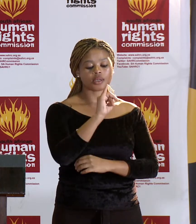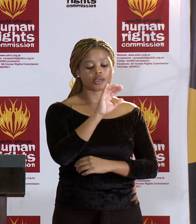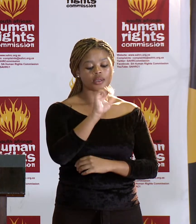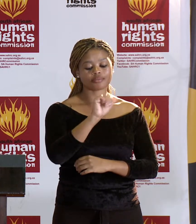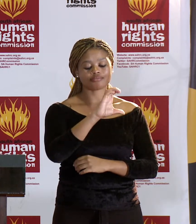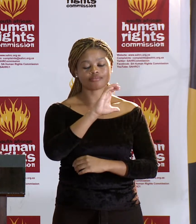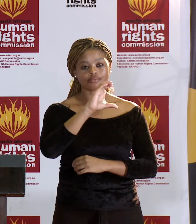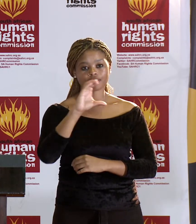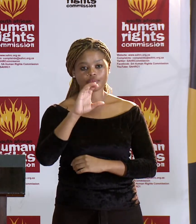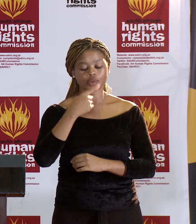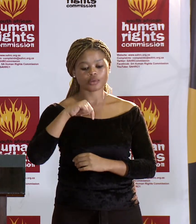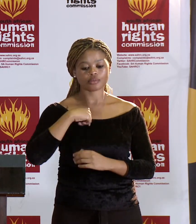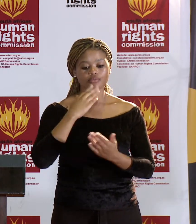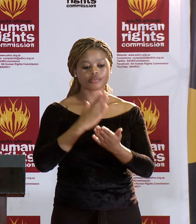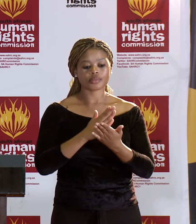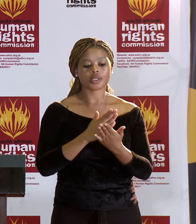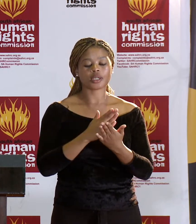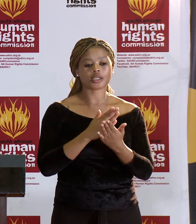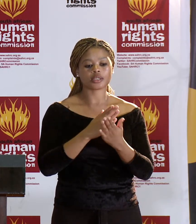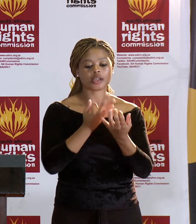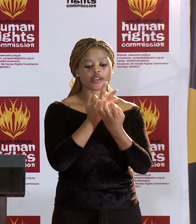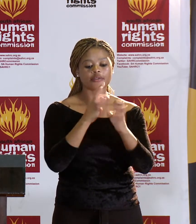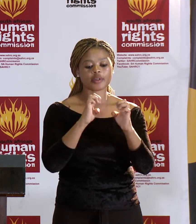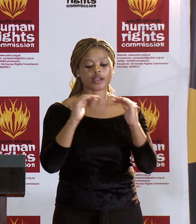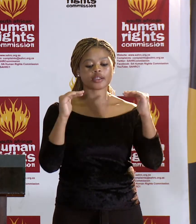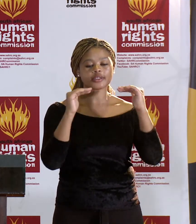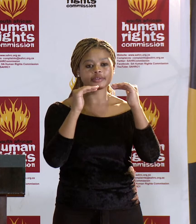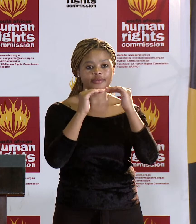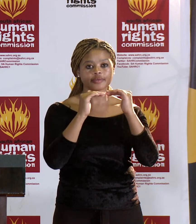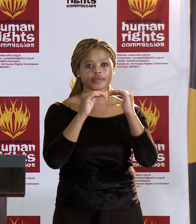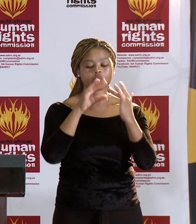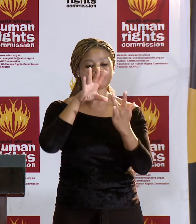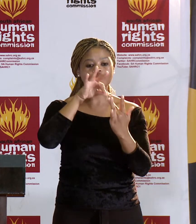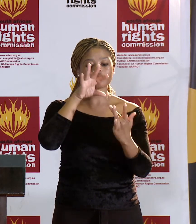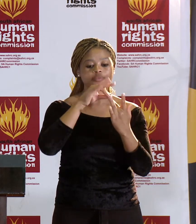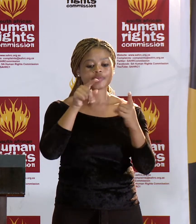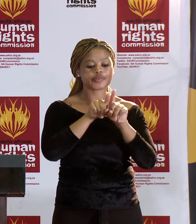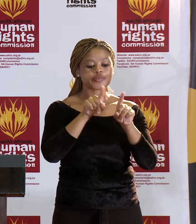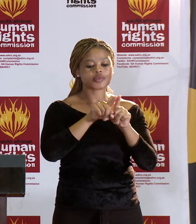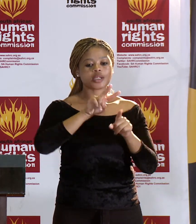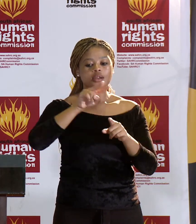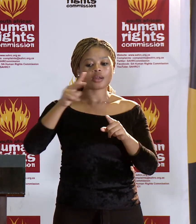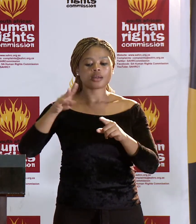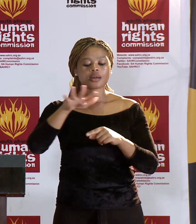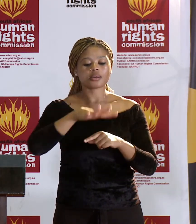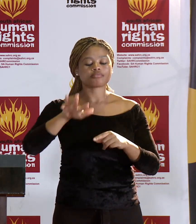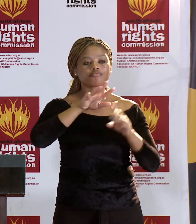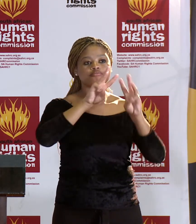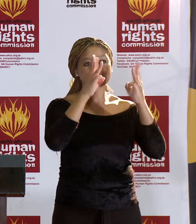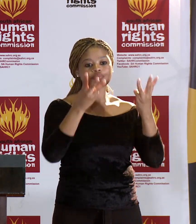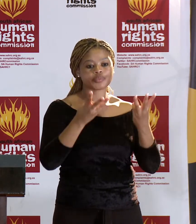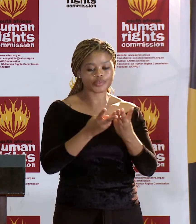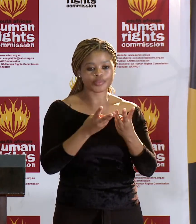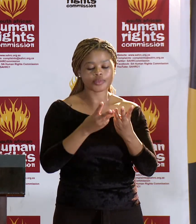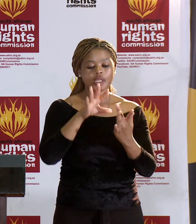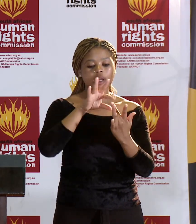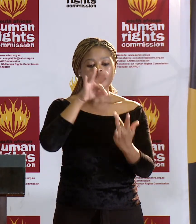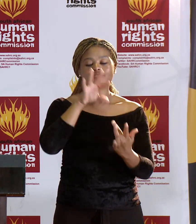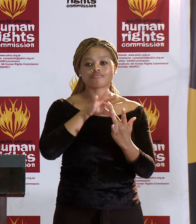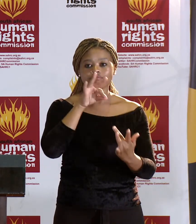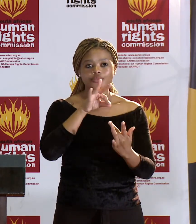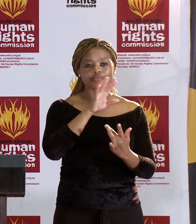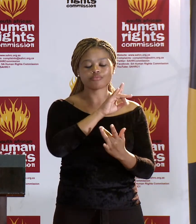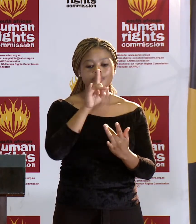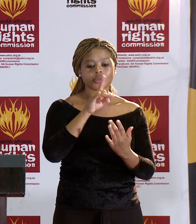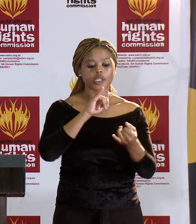which ensures that we have free and fair elections, so that, unlike other places in the world, elections are not